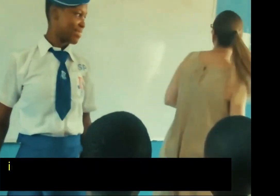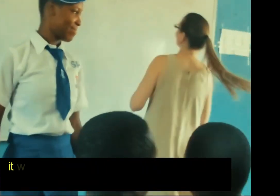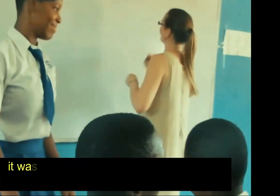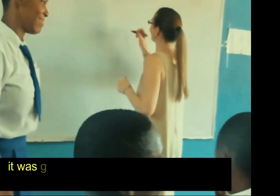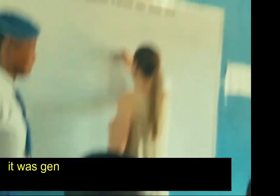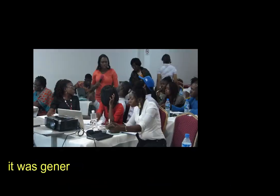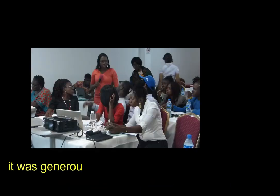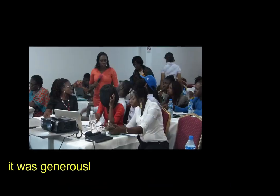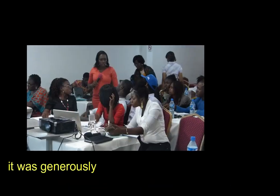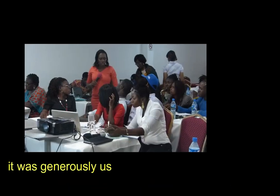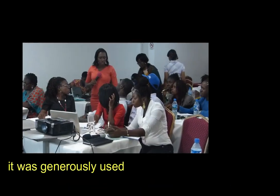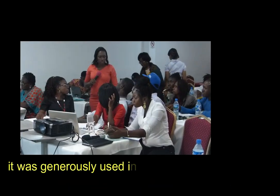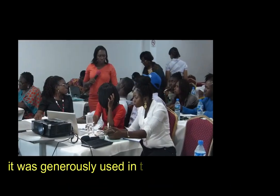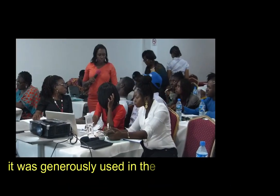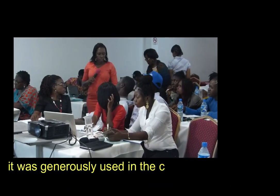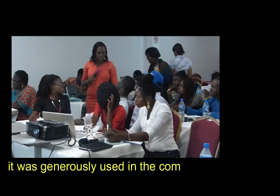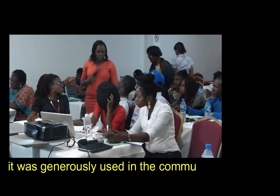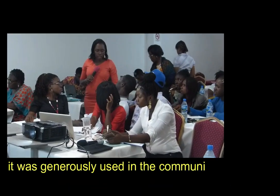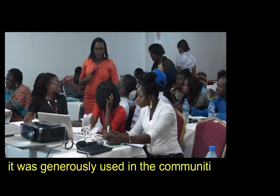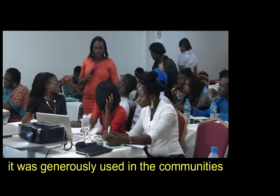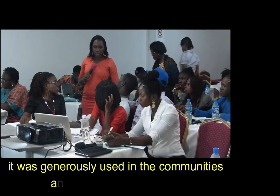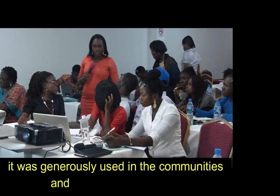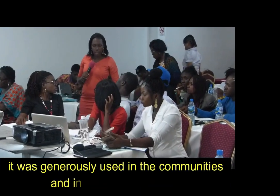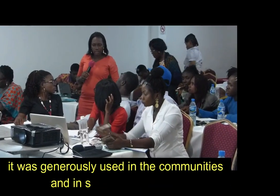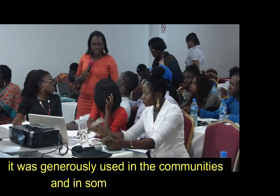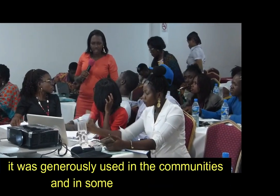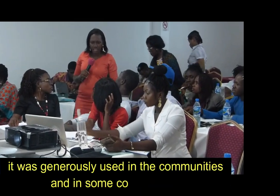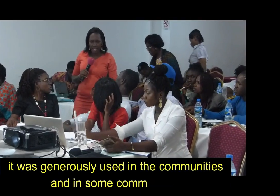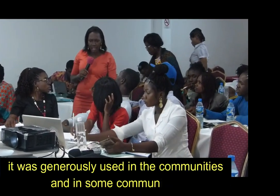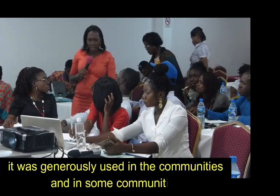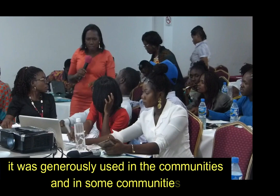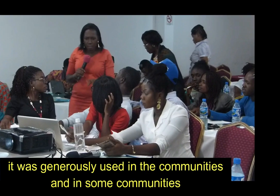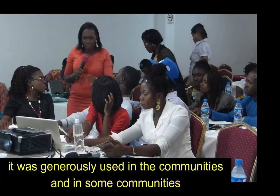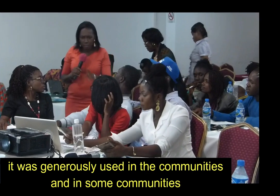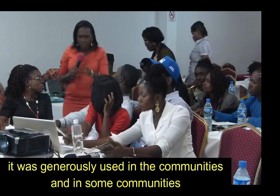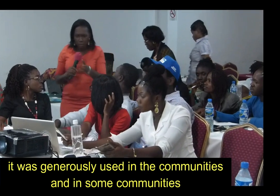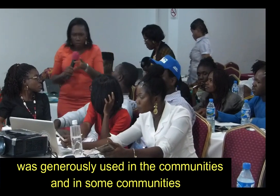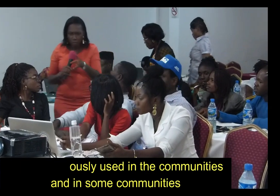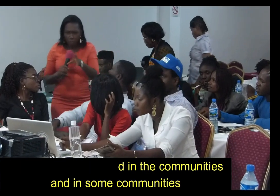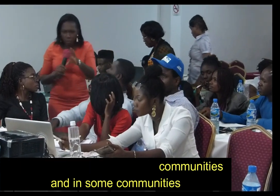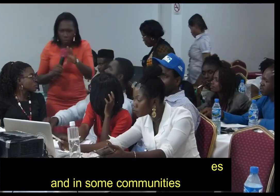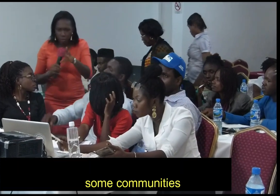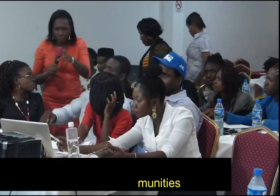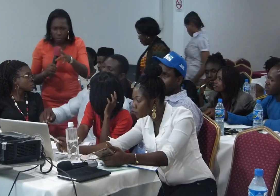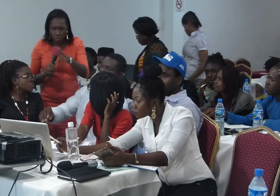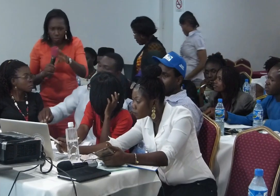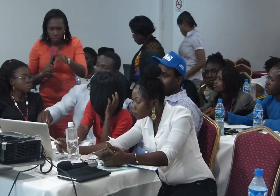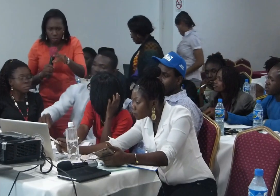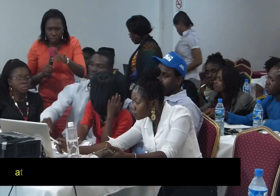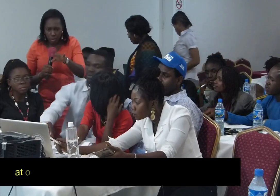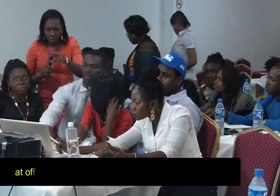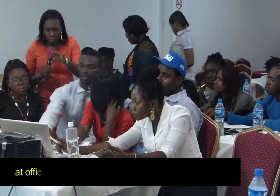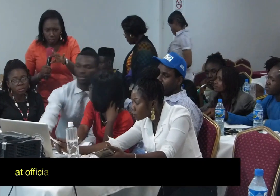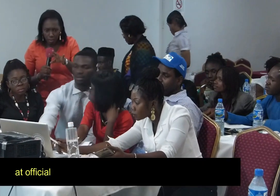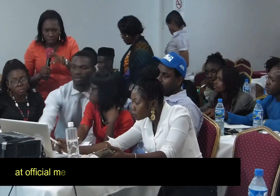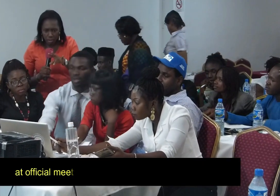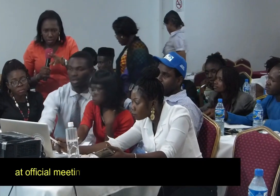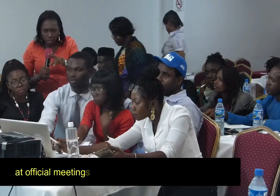was generously used in the communities and in some communities at official